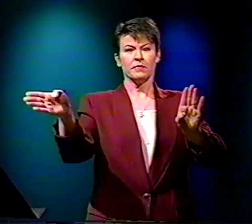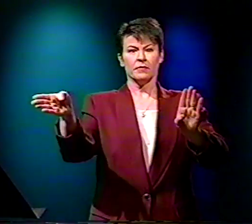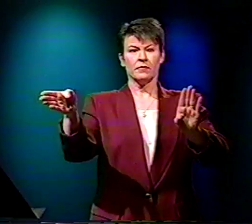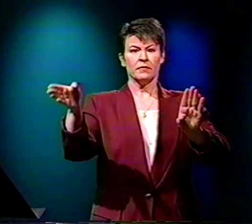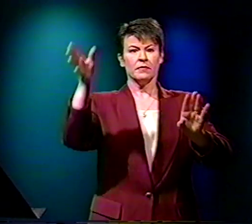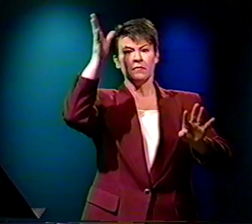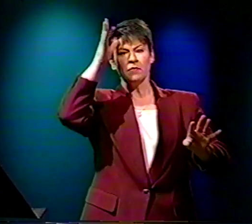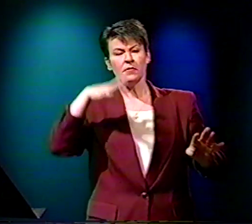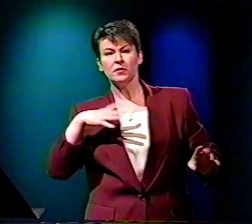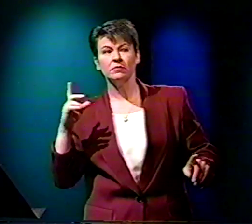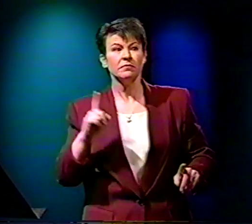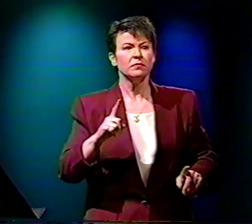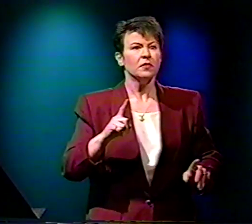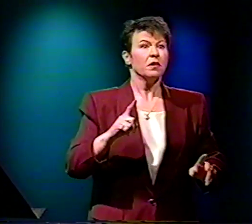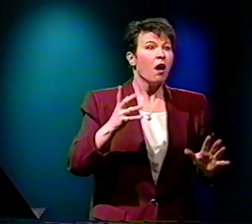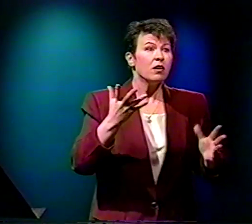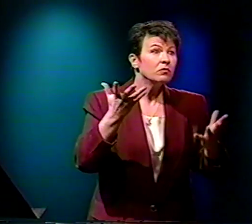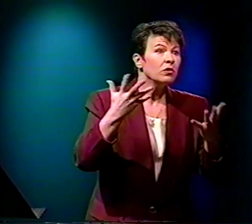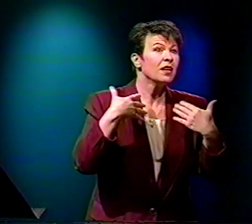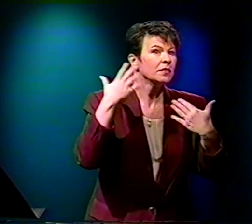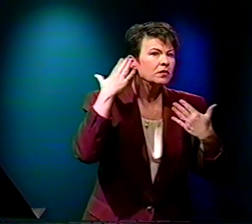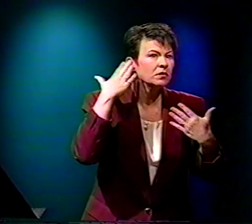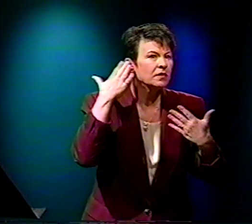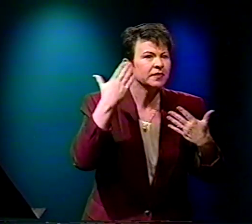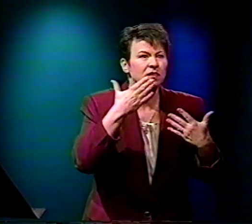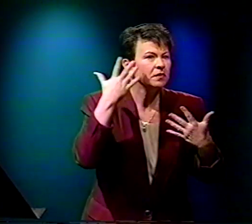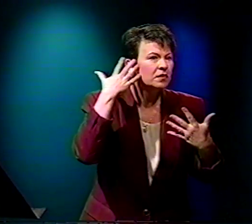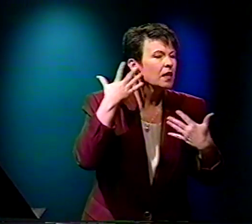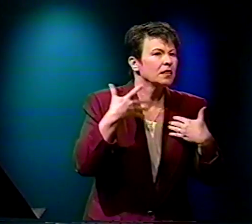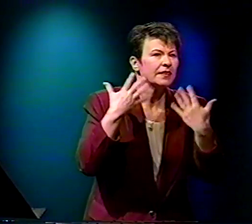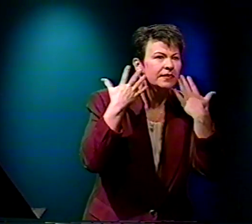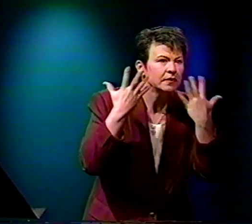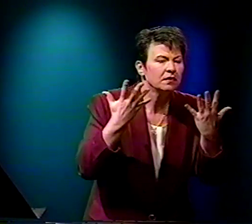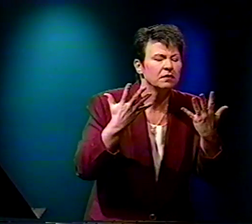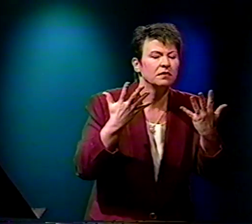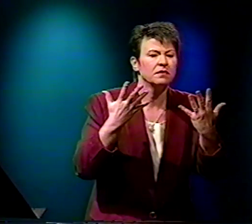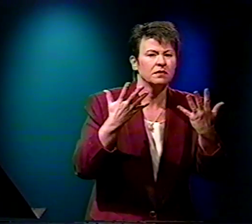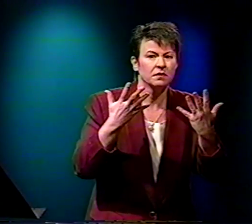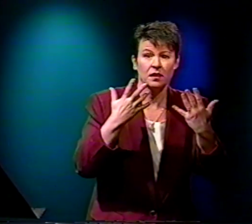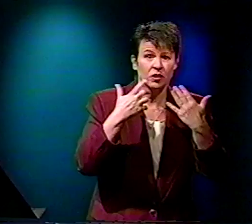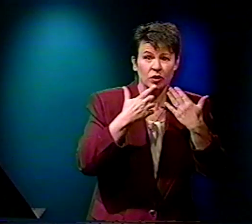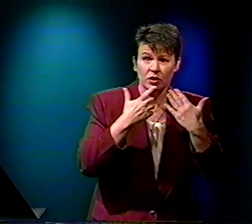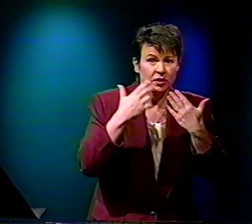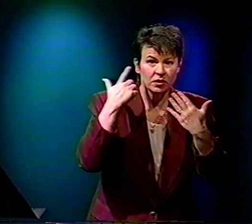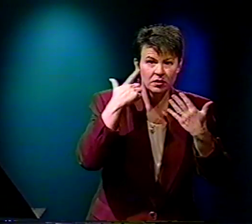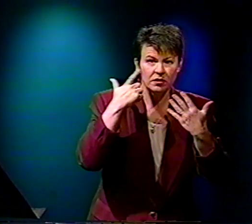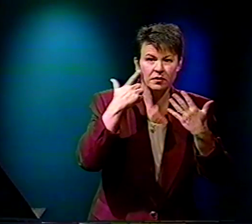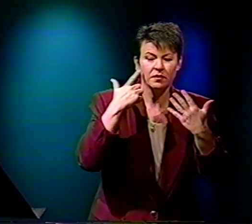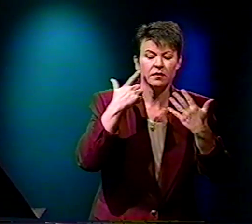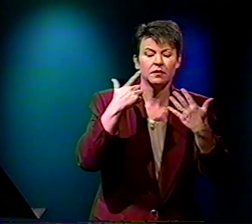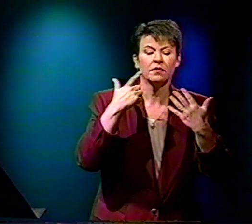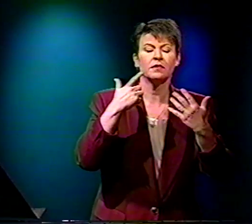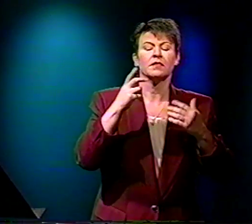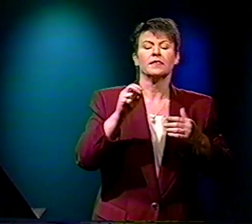odd. And when the man opened the door, he indicated that he couldn't hear. And the Don said, you can't